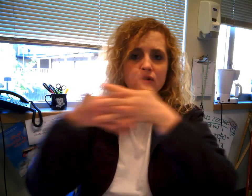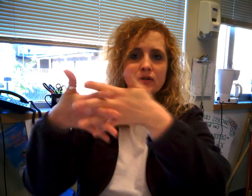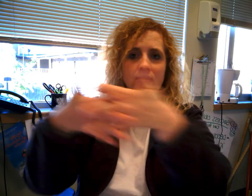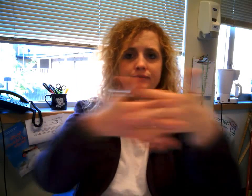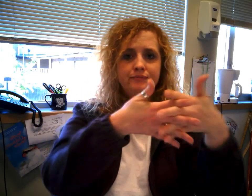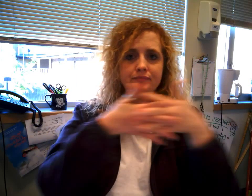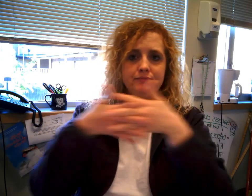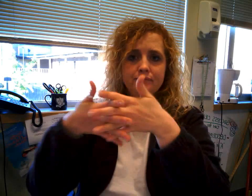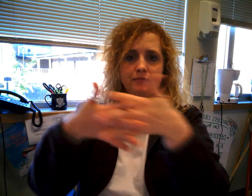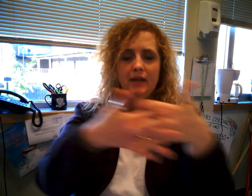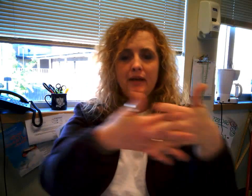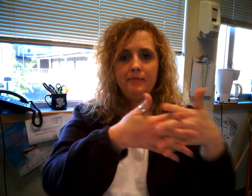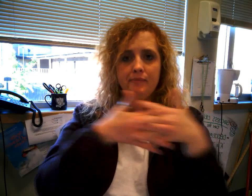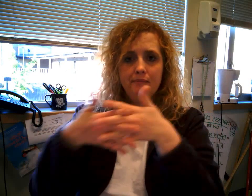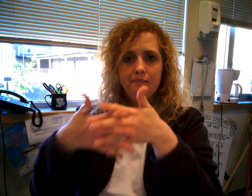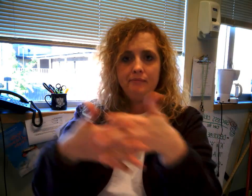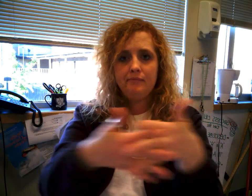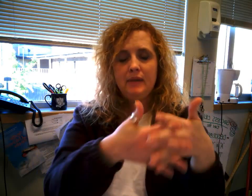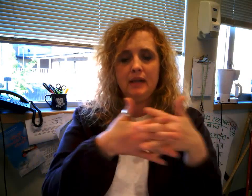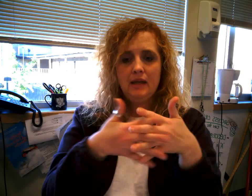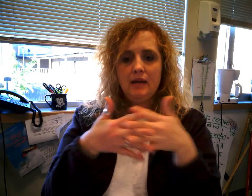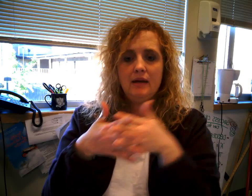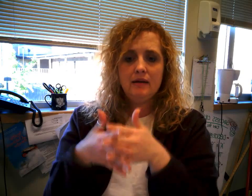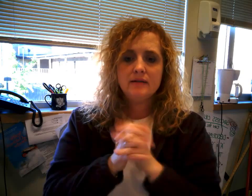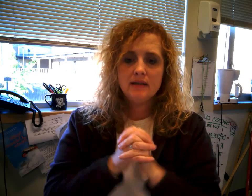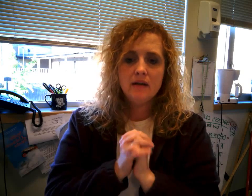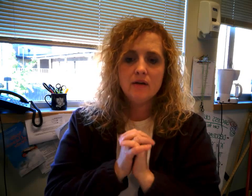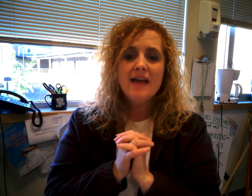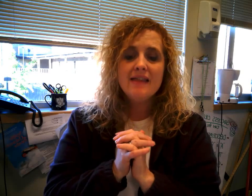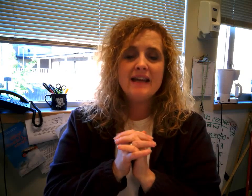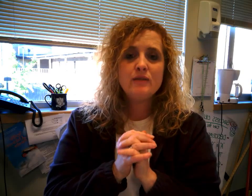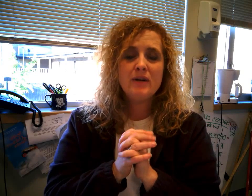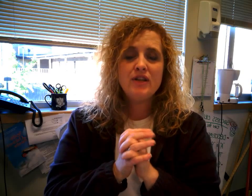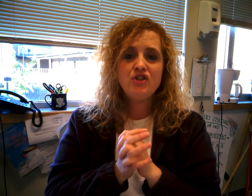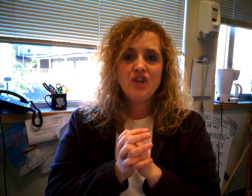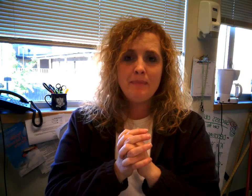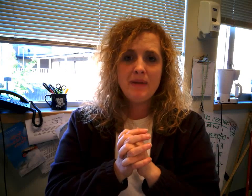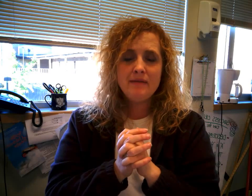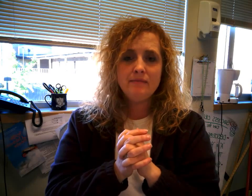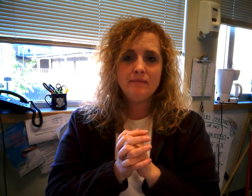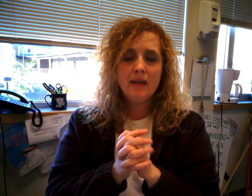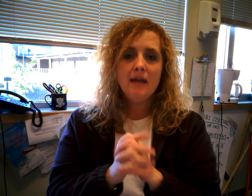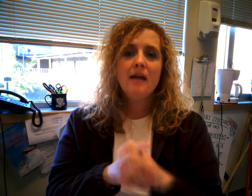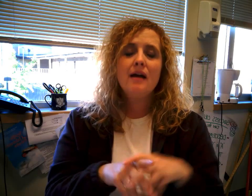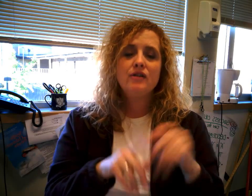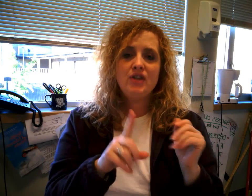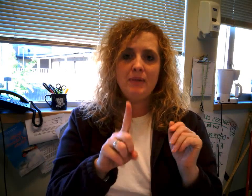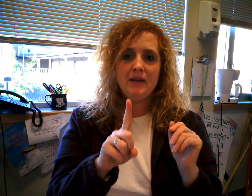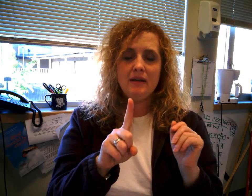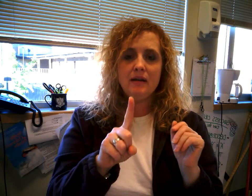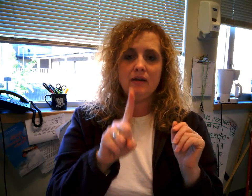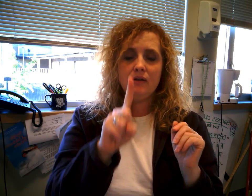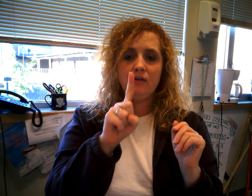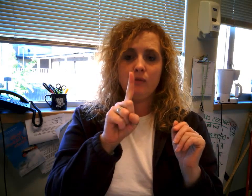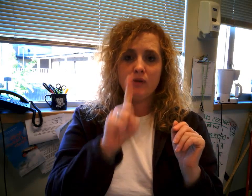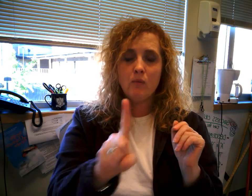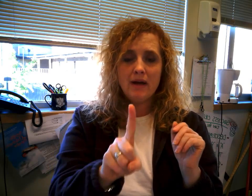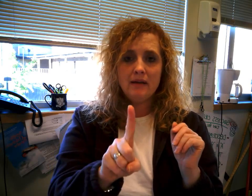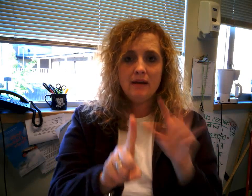you. I am borrowing or loaning something. If I'm loaning something to you, or you need to borrow something